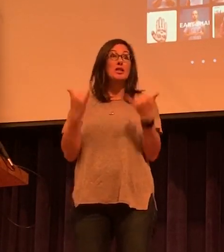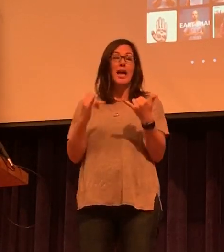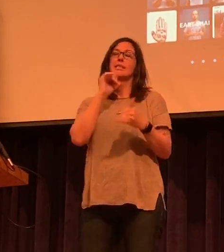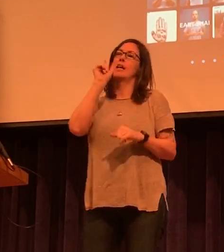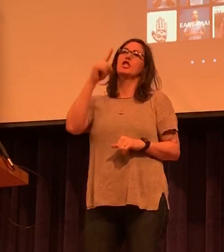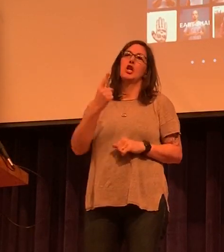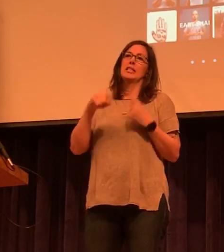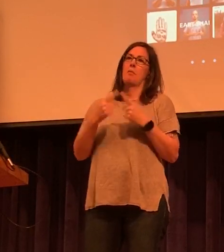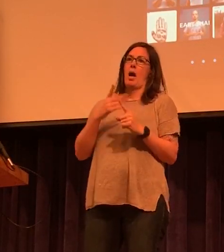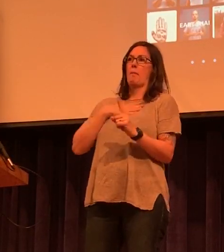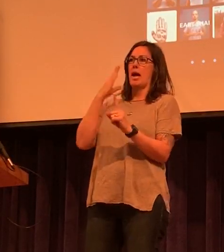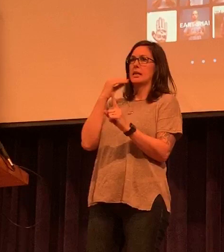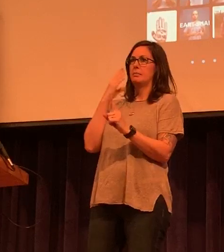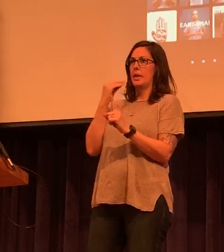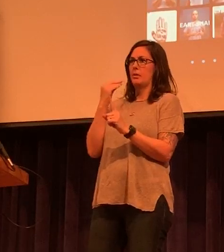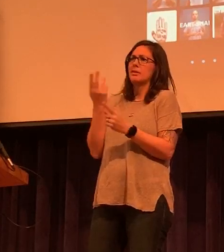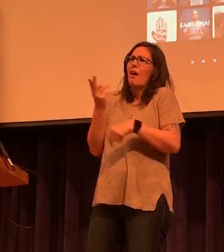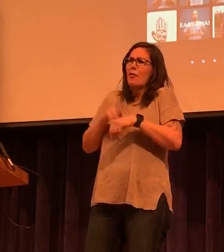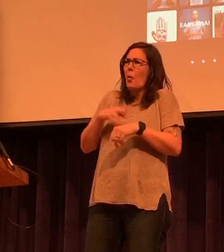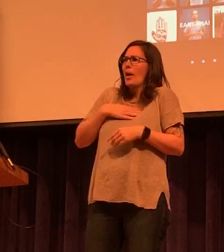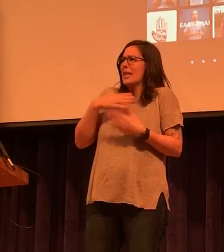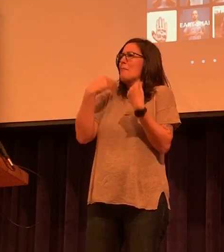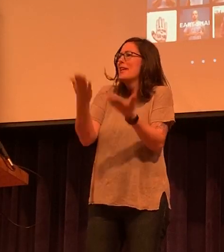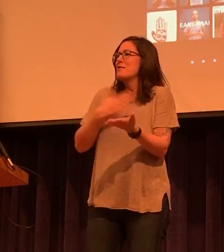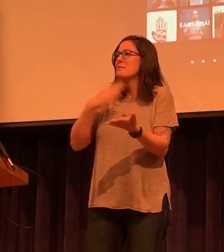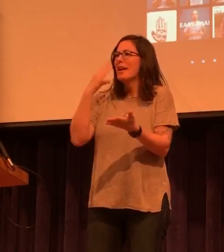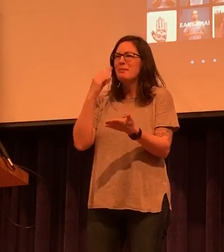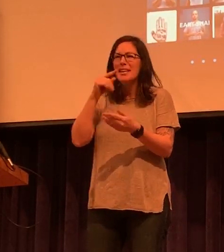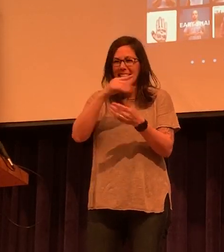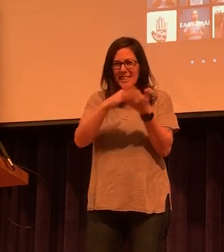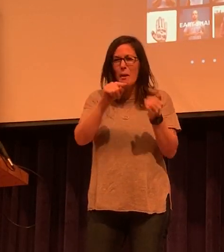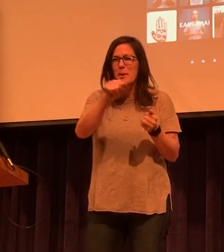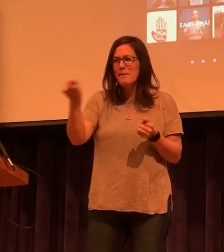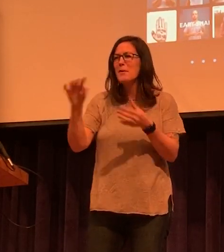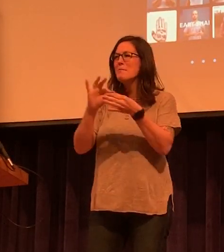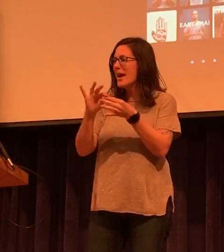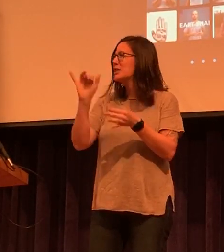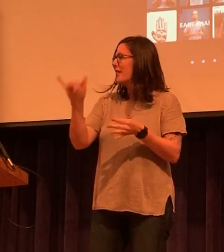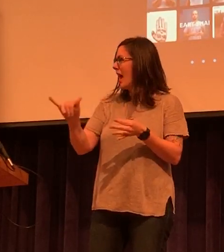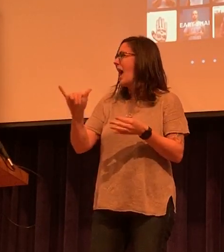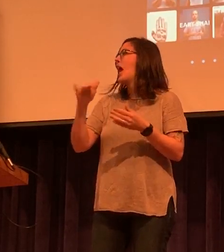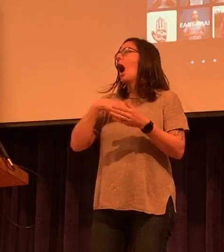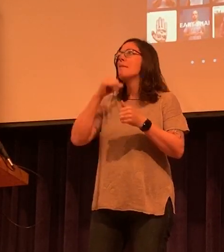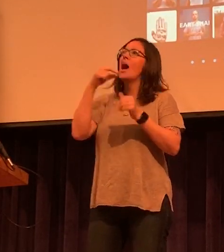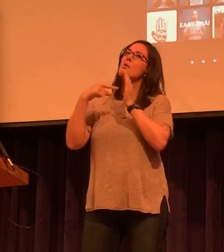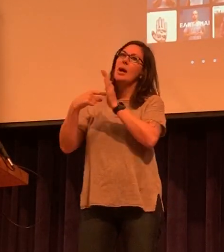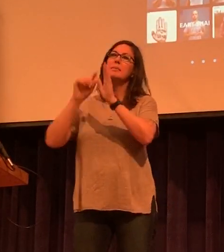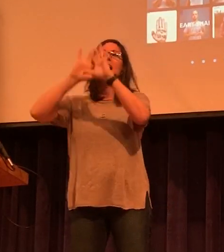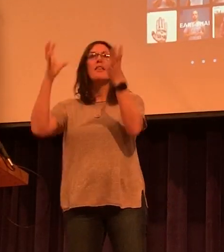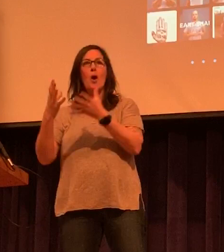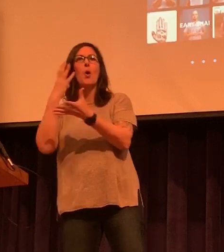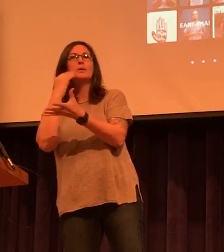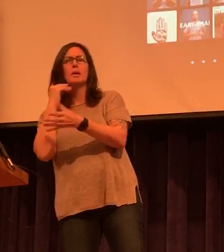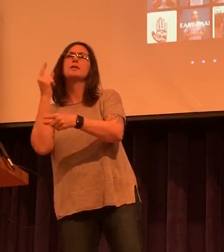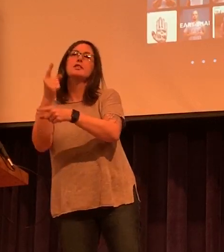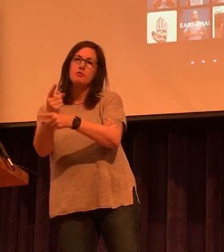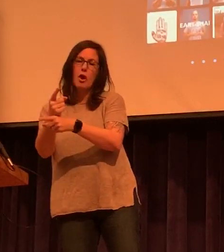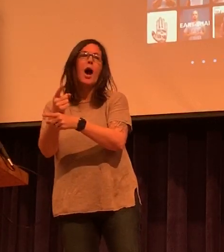Now, everything I'm going to talk about today is not just about my experience. Of course, it is colored by my experience, and I say this though